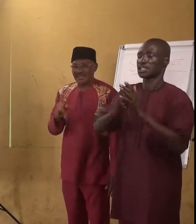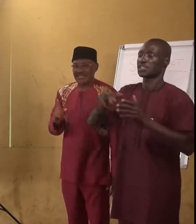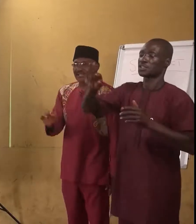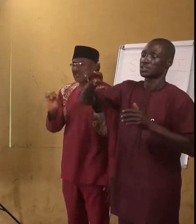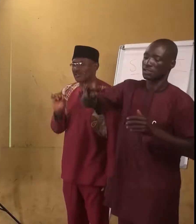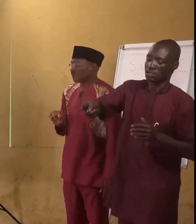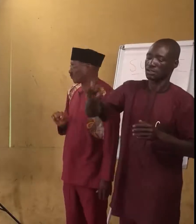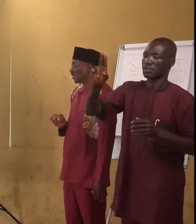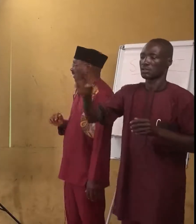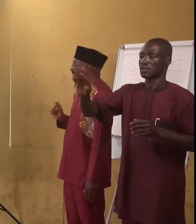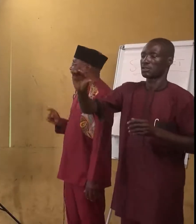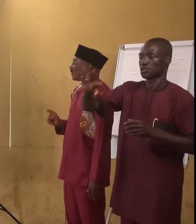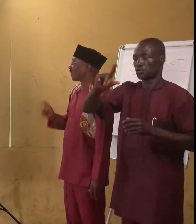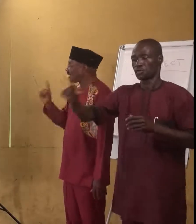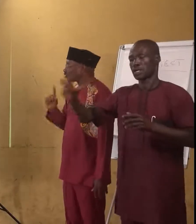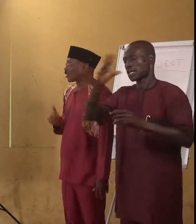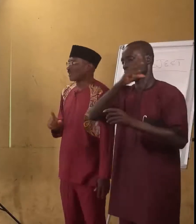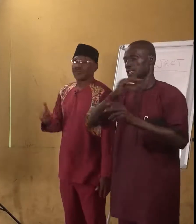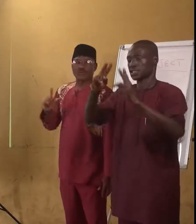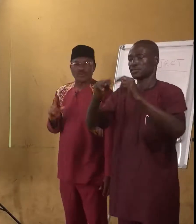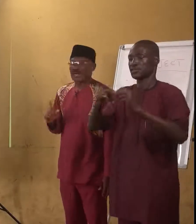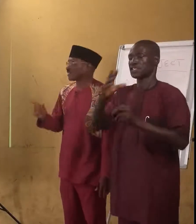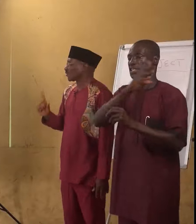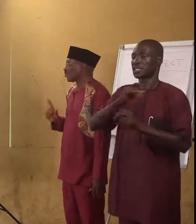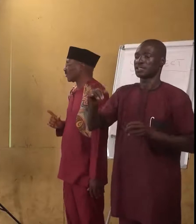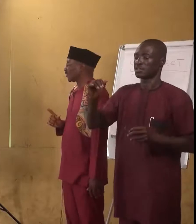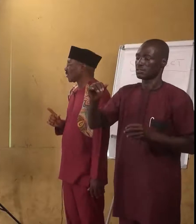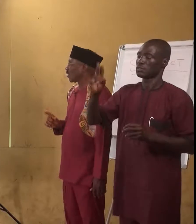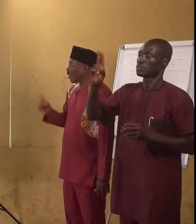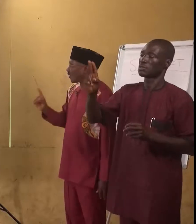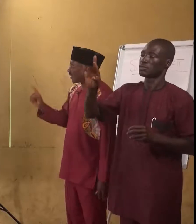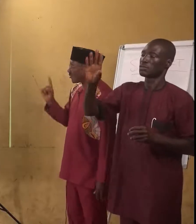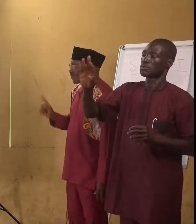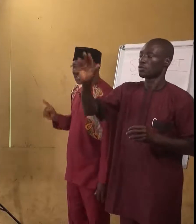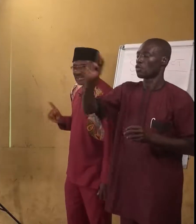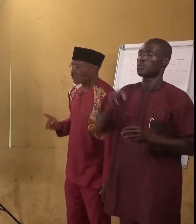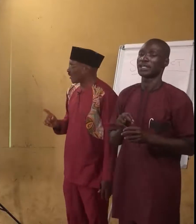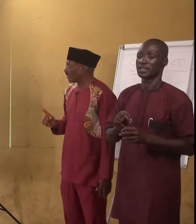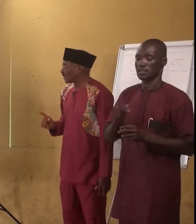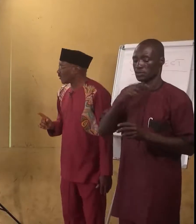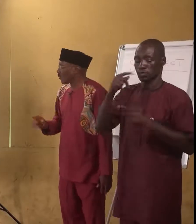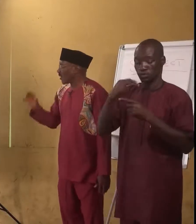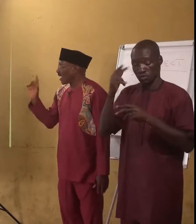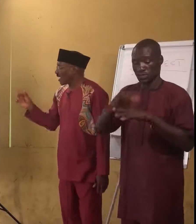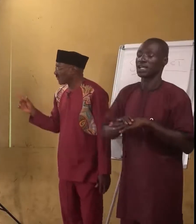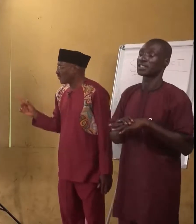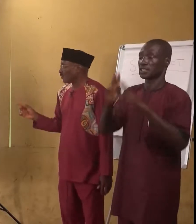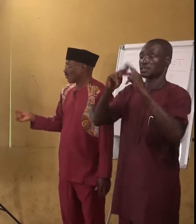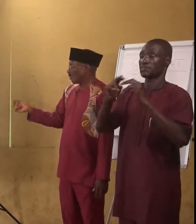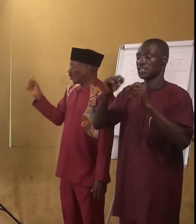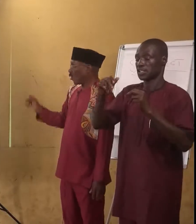are divided into 2. Now, let's look at rural settlement. Under rural settlement, we